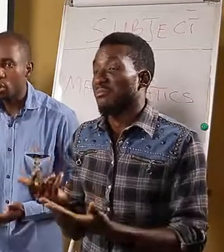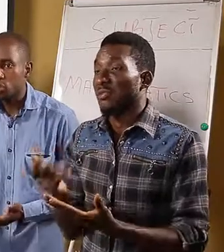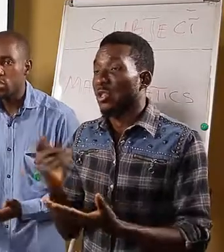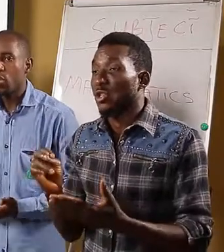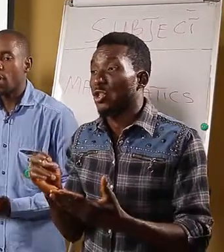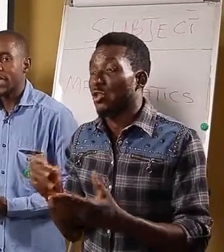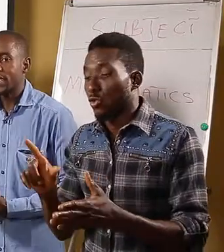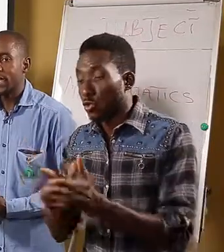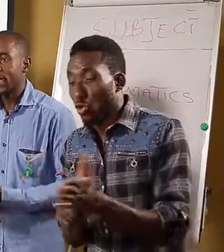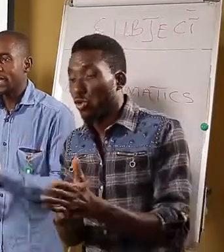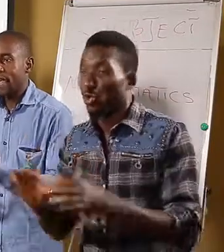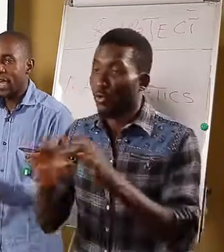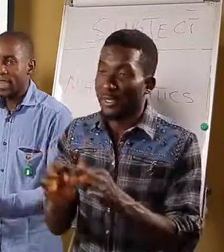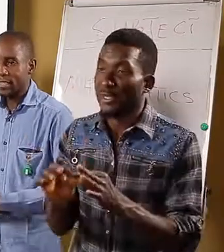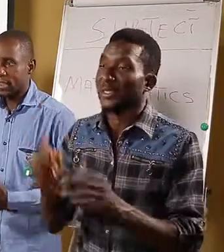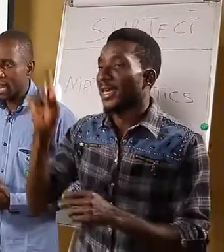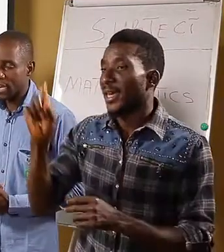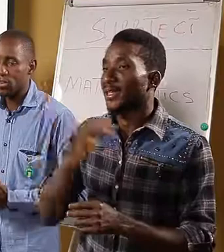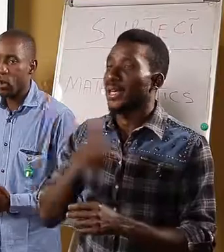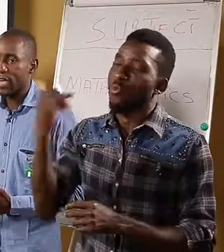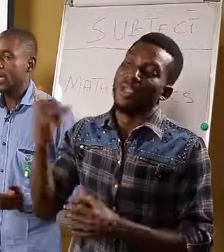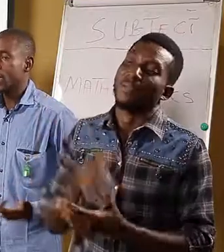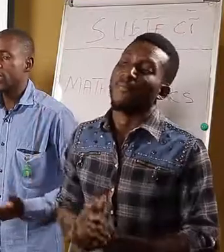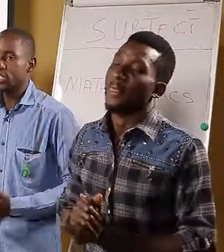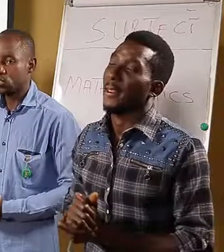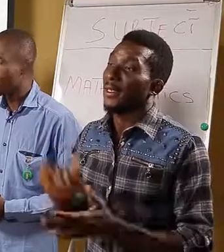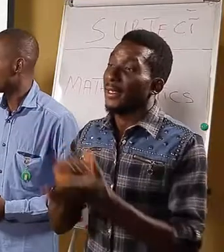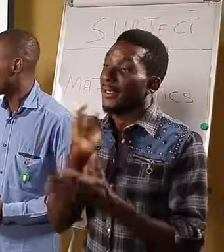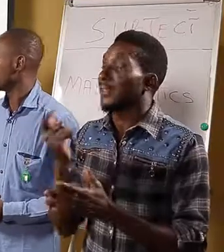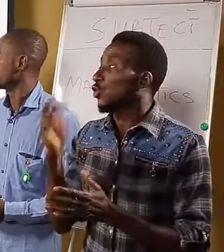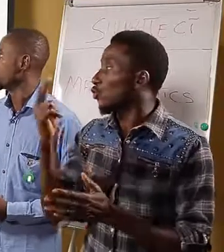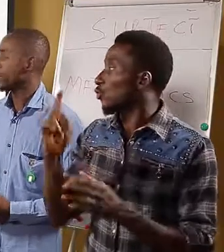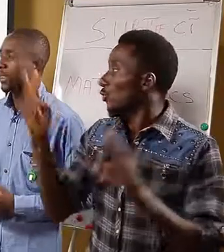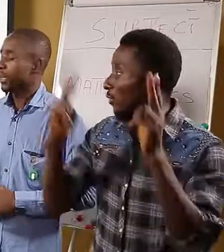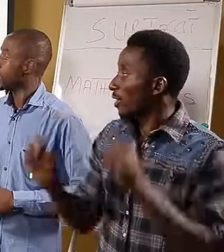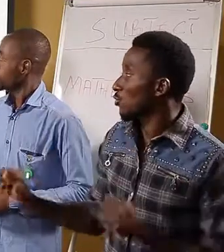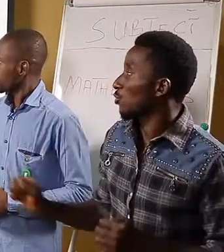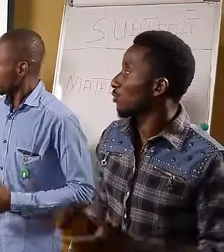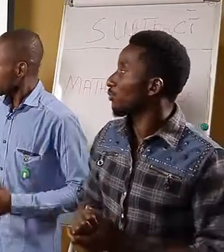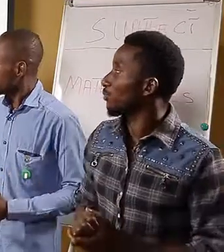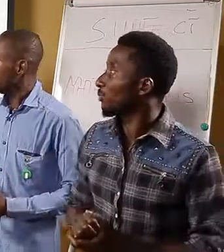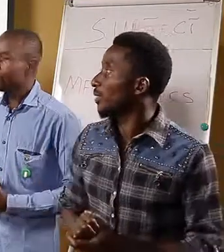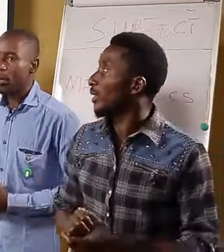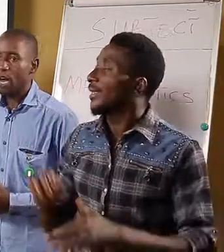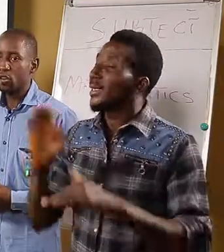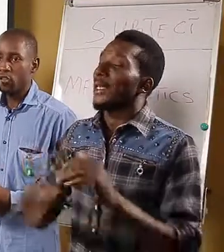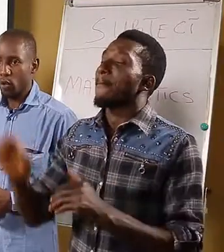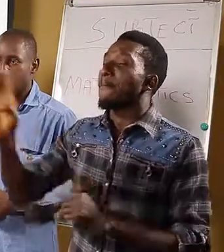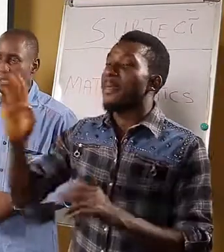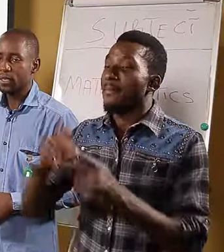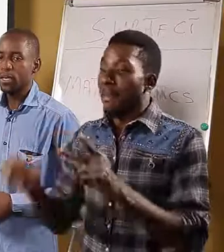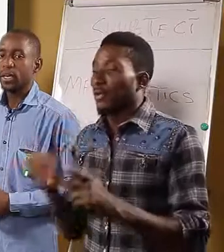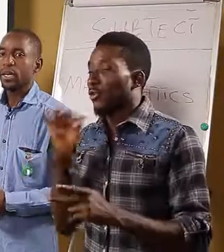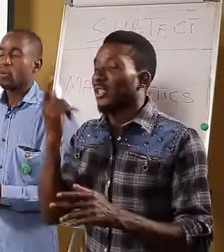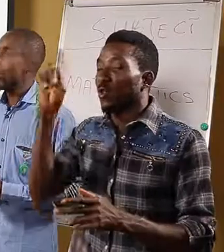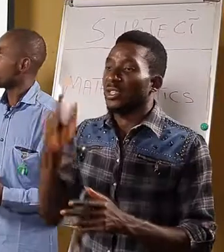the laws connecting x and y, that is the two variables. Then B part of the